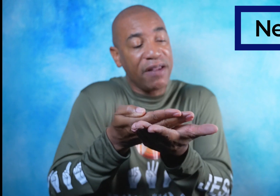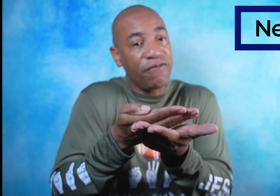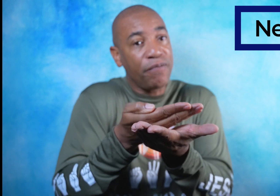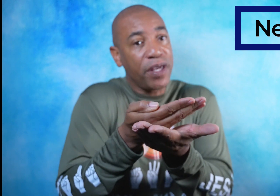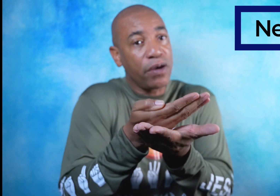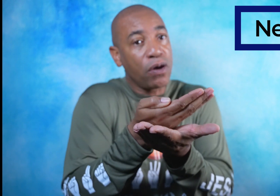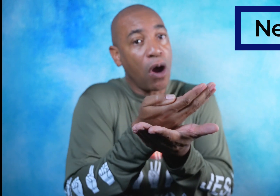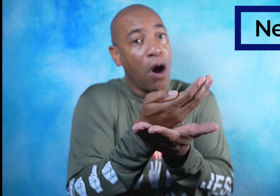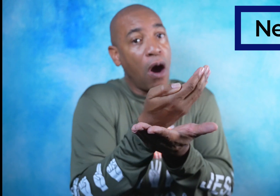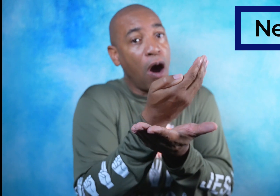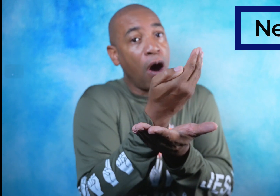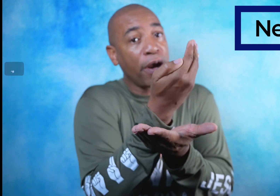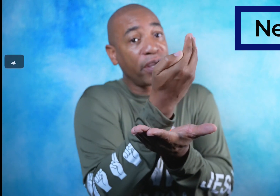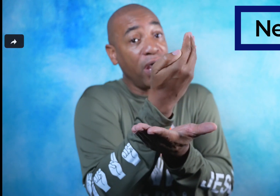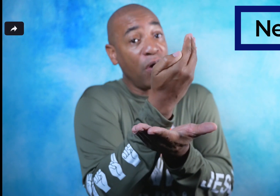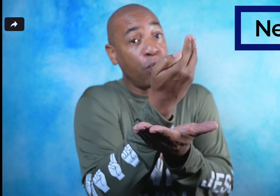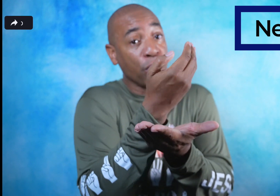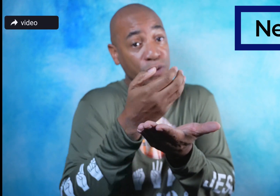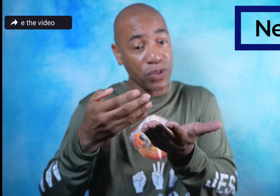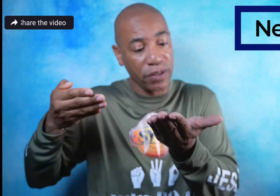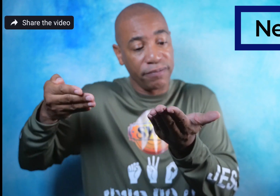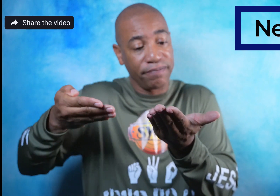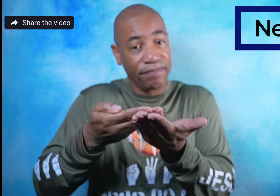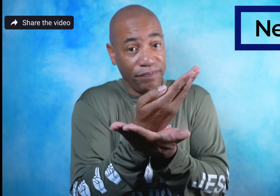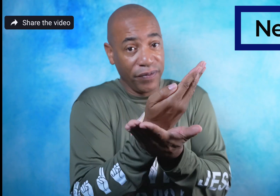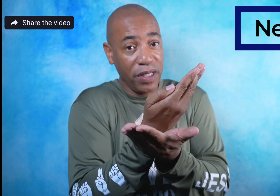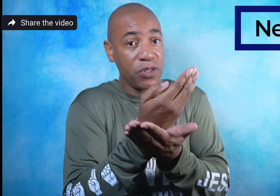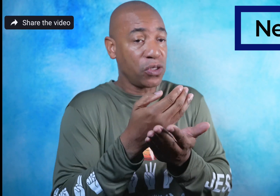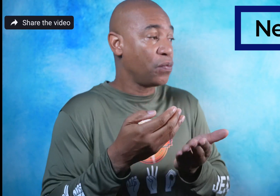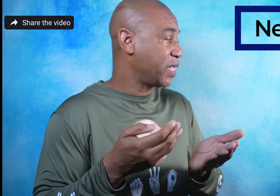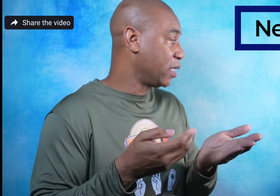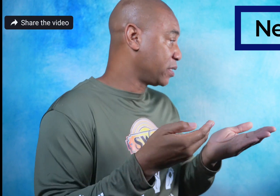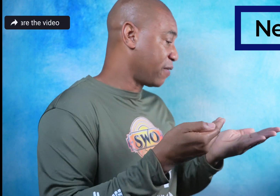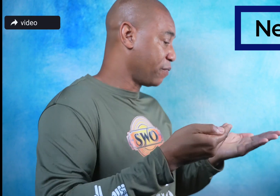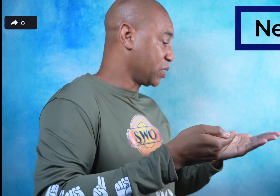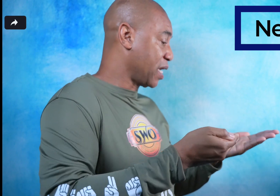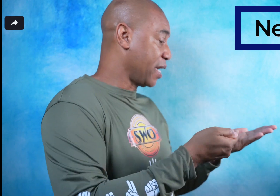from here, arc upwards. Let me show you what that looks like from the side.